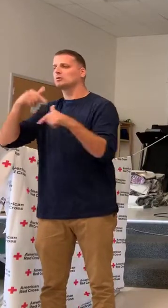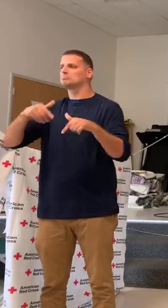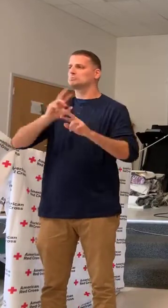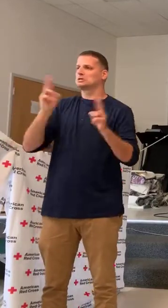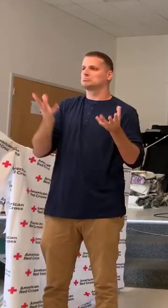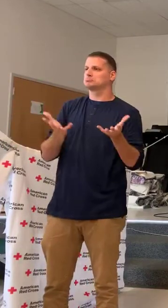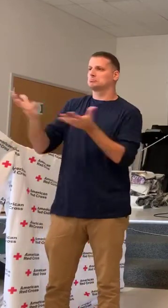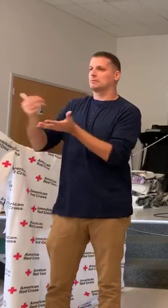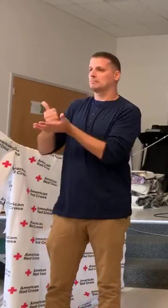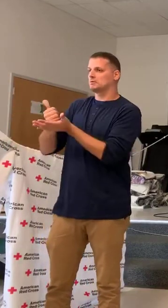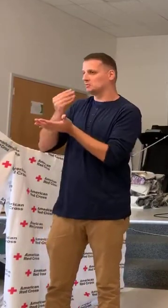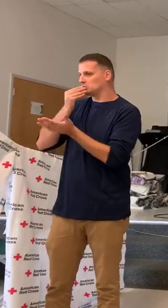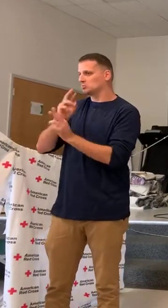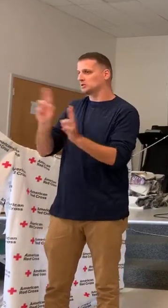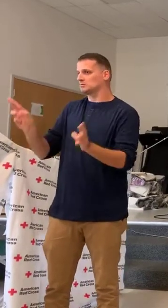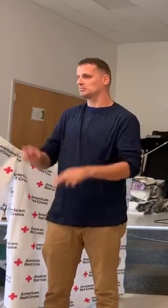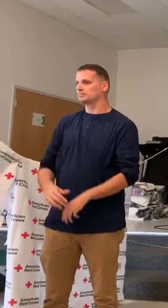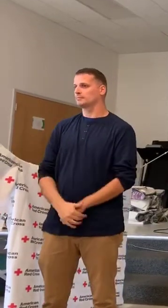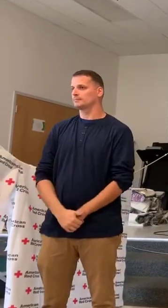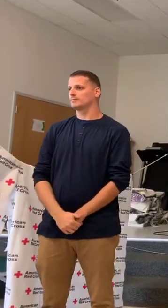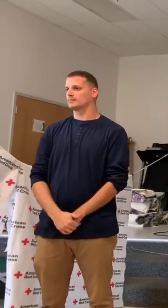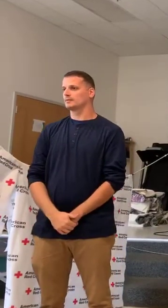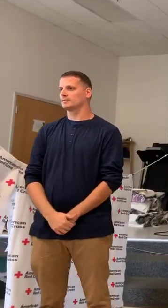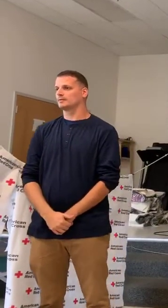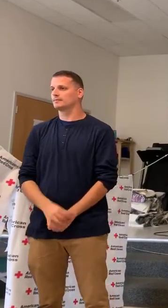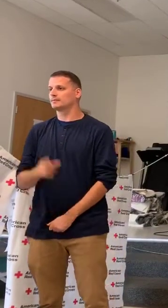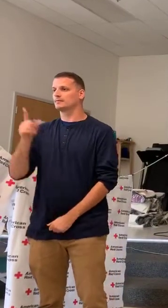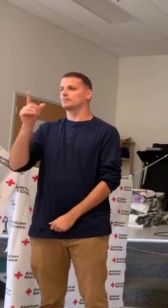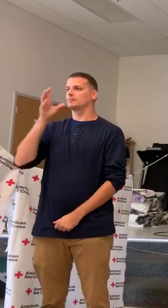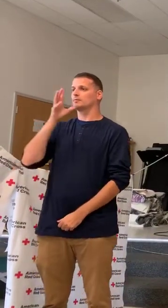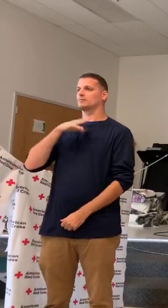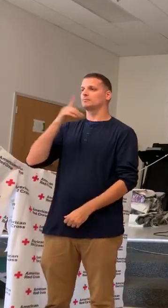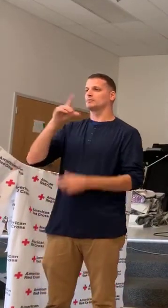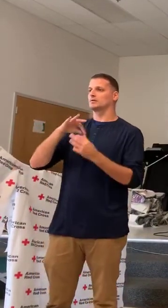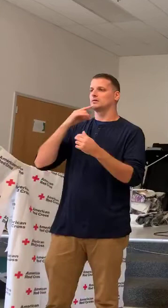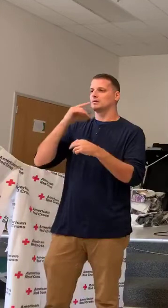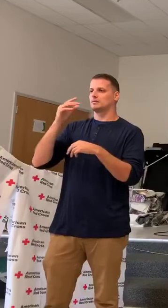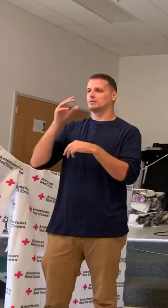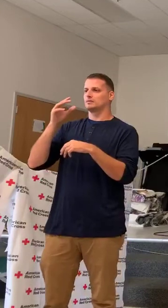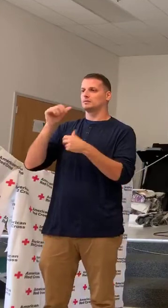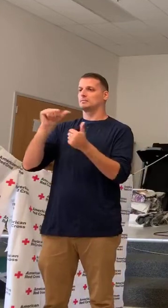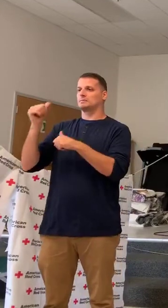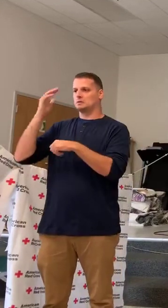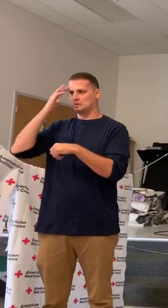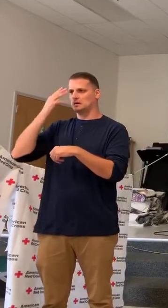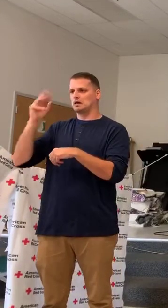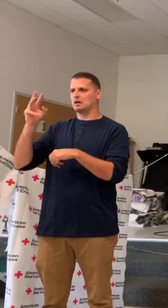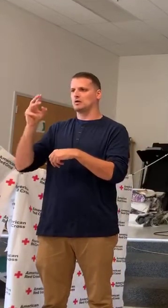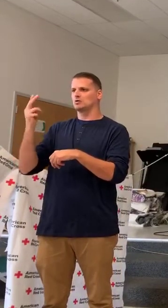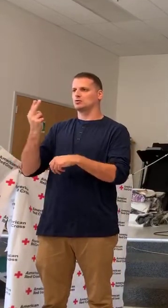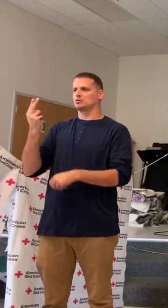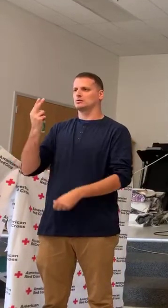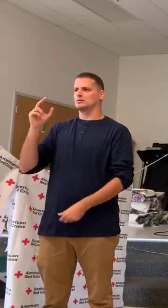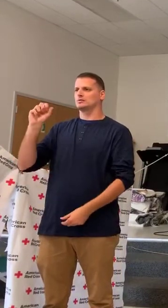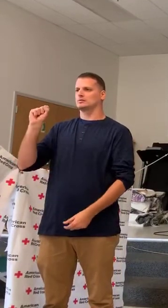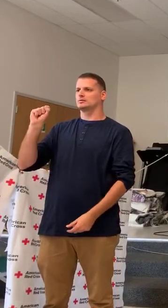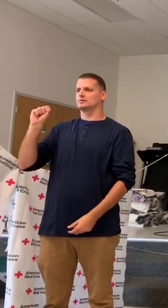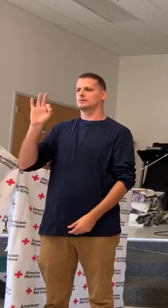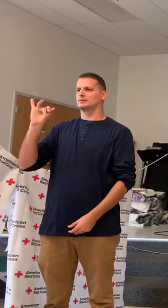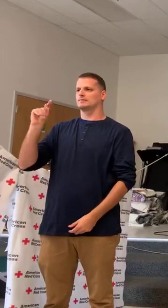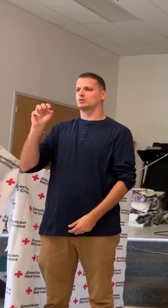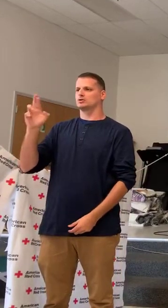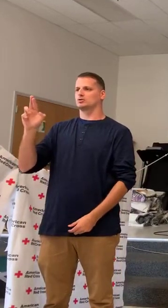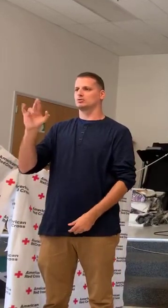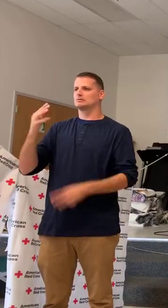The sifters, you really need to know and understand how to use those. There's toxic stuff in what you're gonna be sifting through in your homes. They